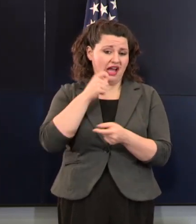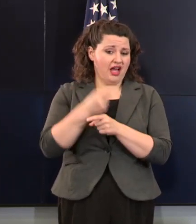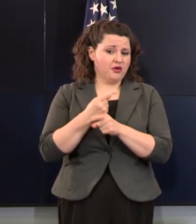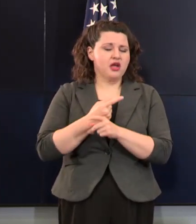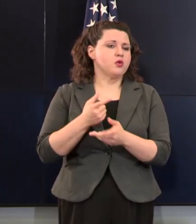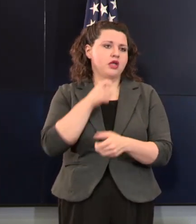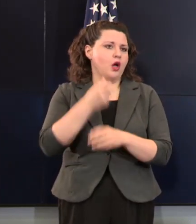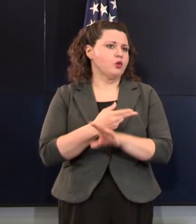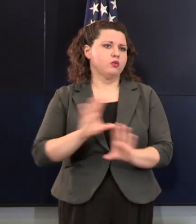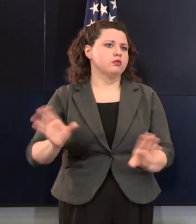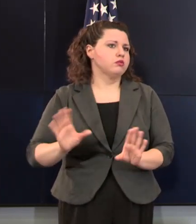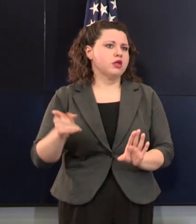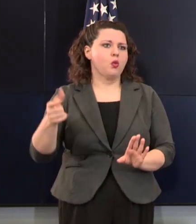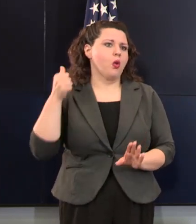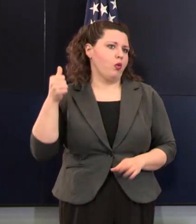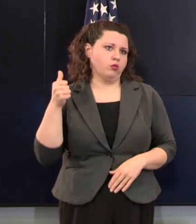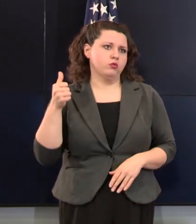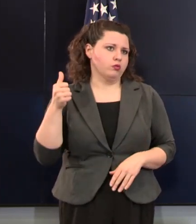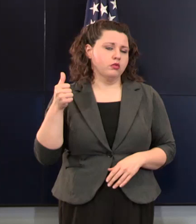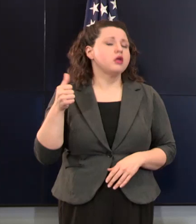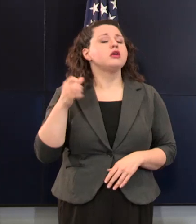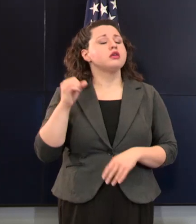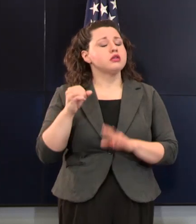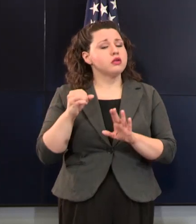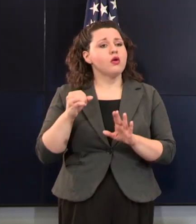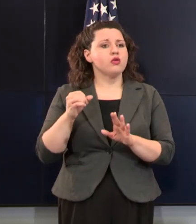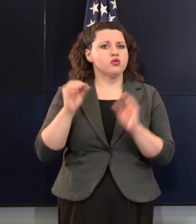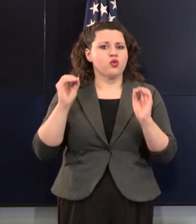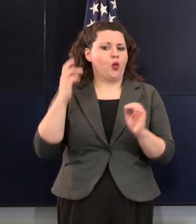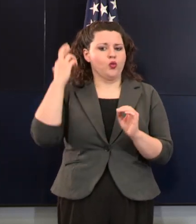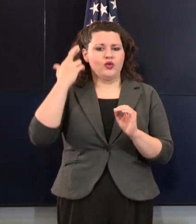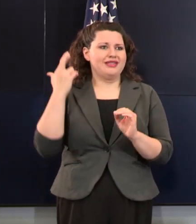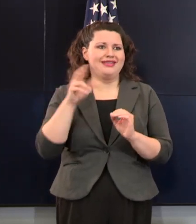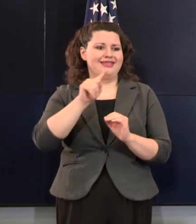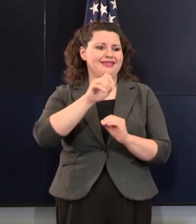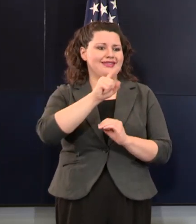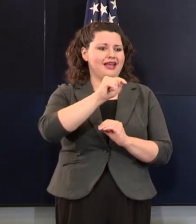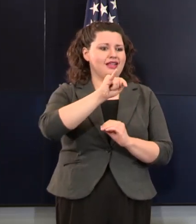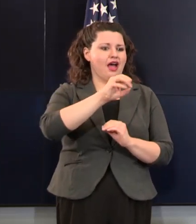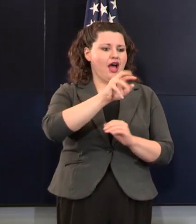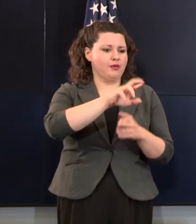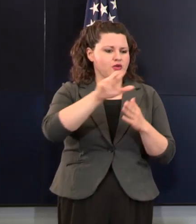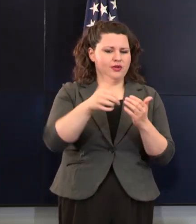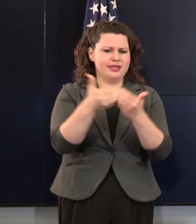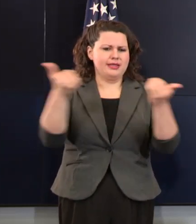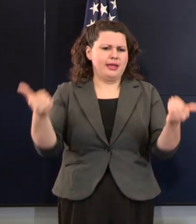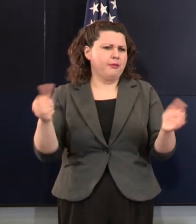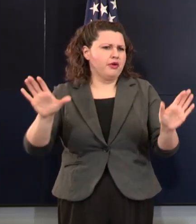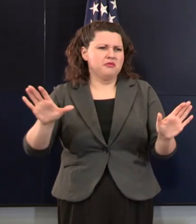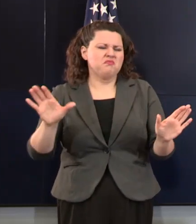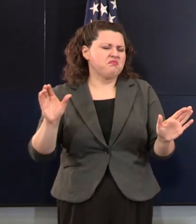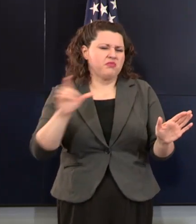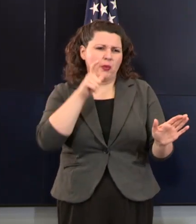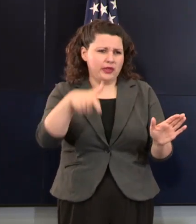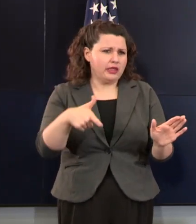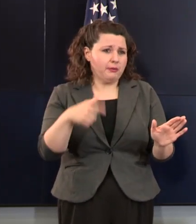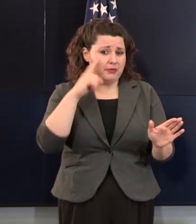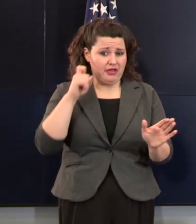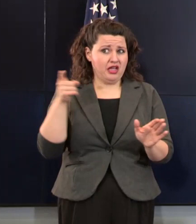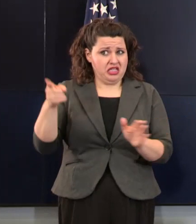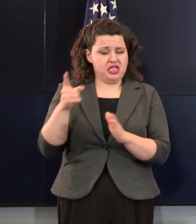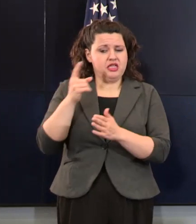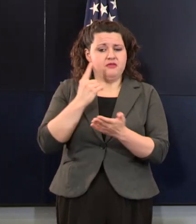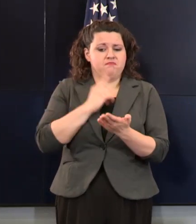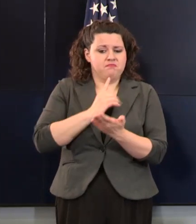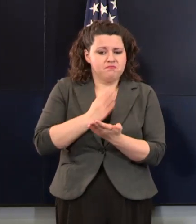so there'd be no reason to separate out Test Iowa results separate from any other test results, because the Test Iowa equipment is going through